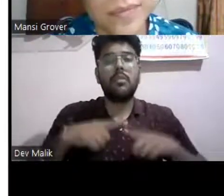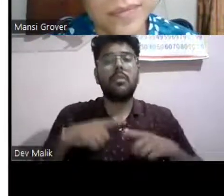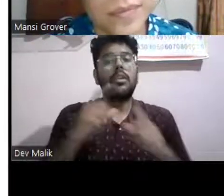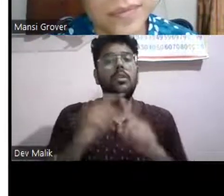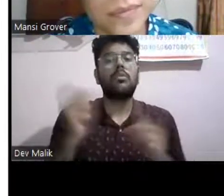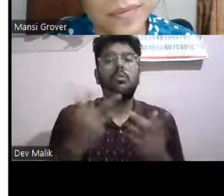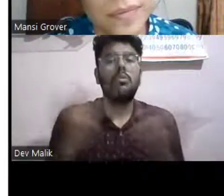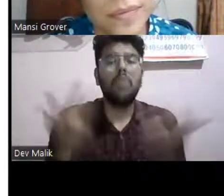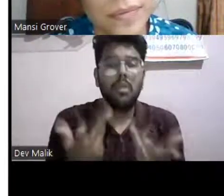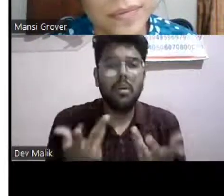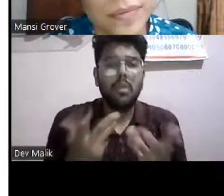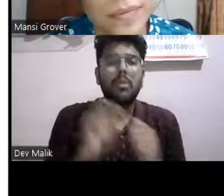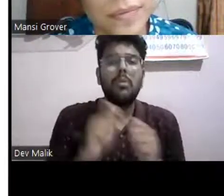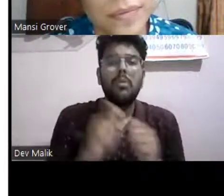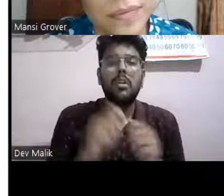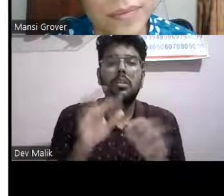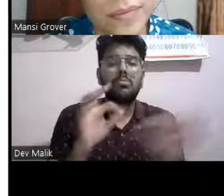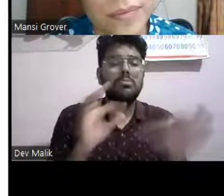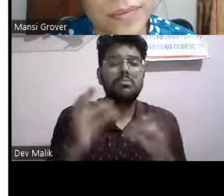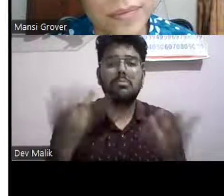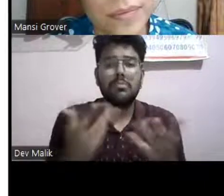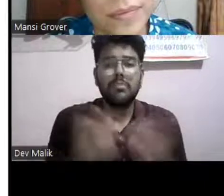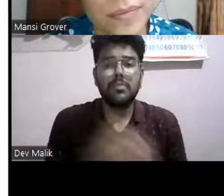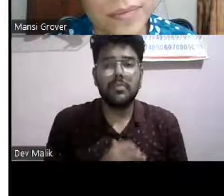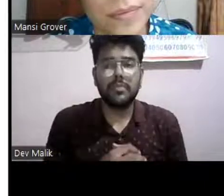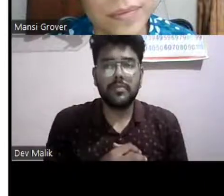first reactions, I think, personally.